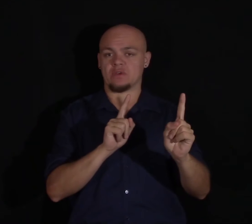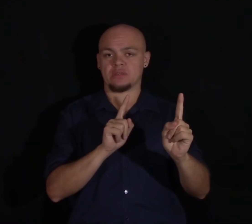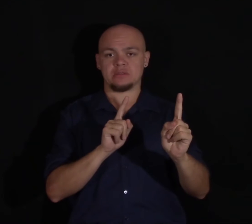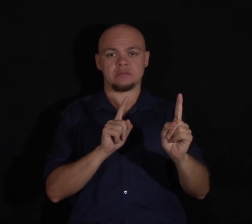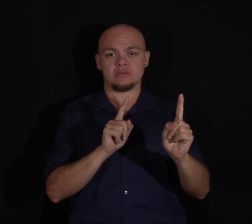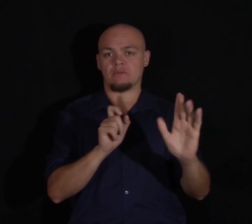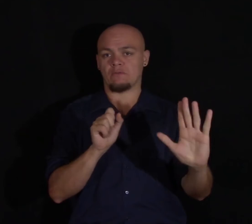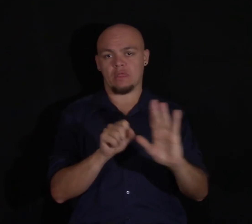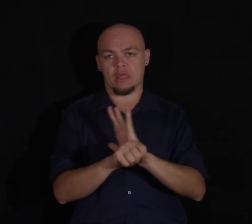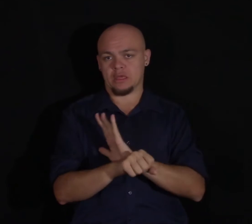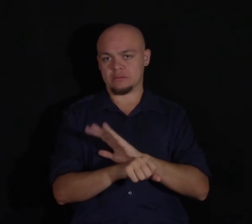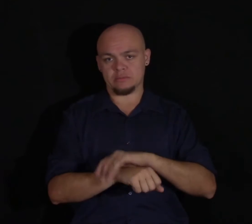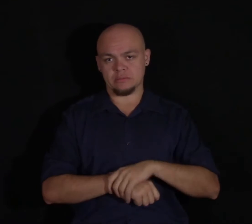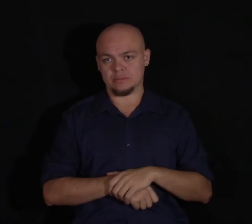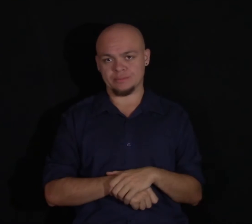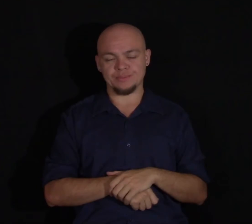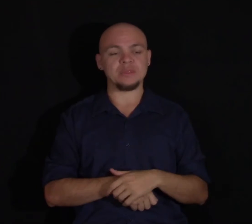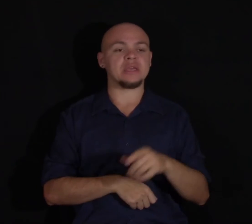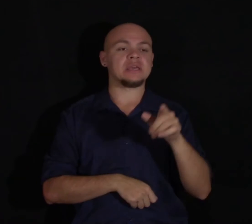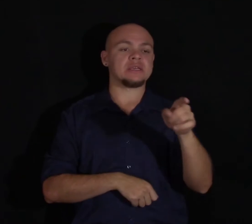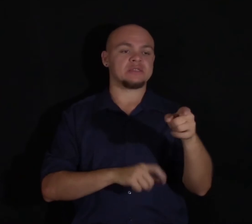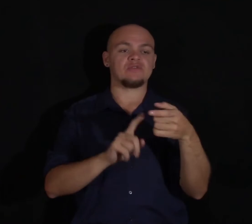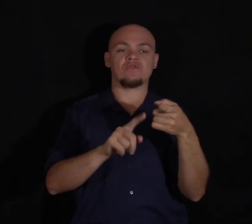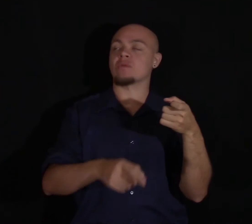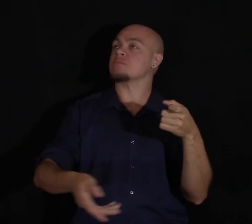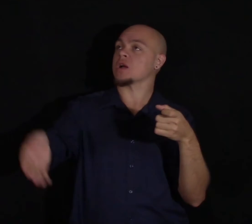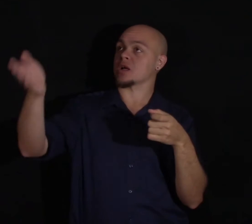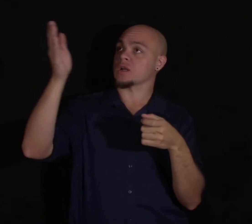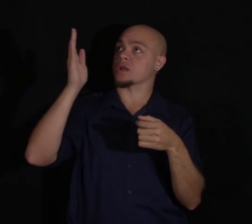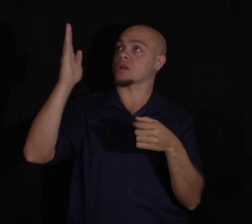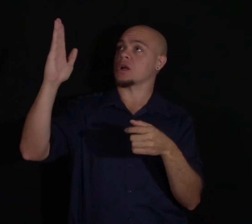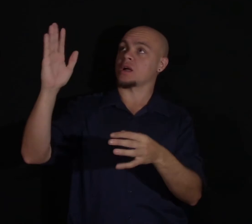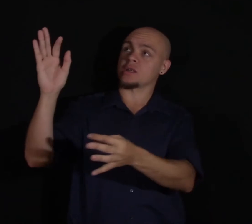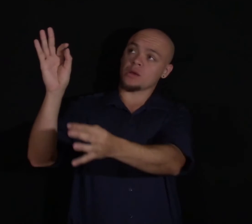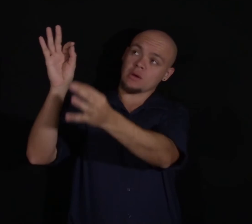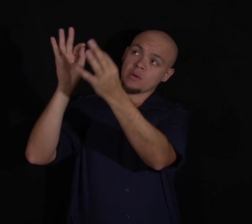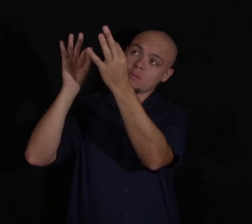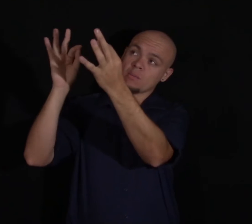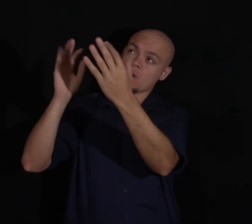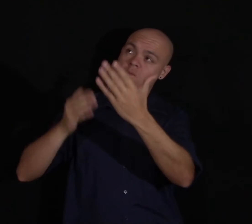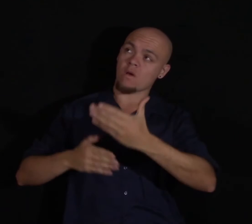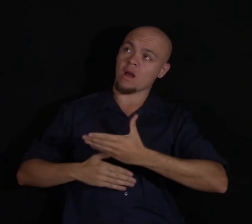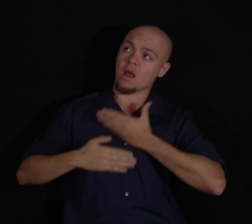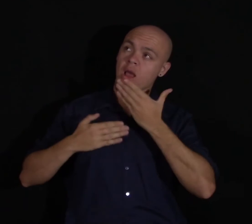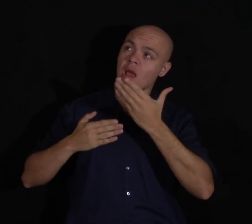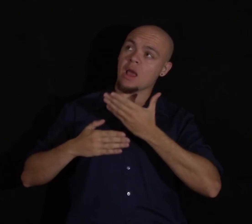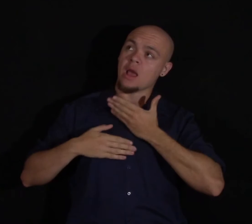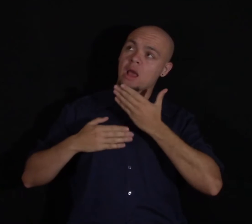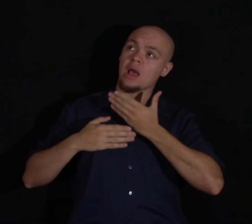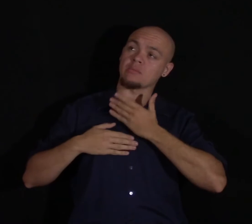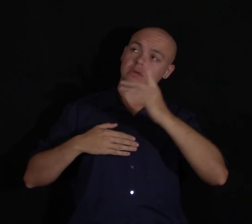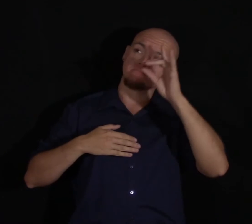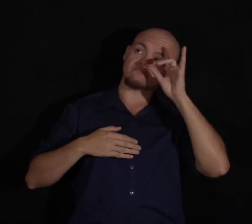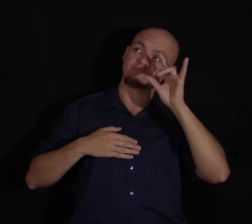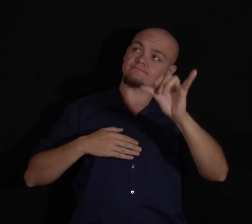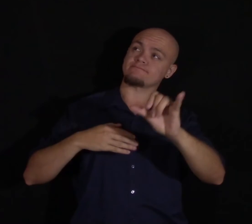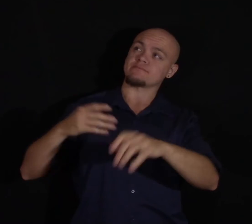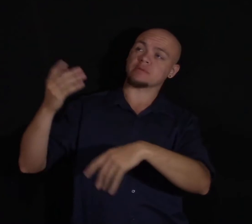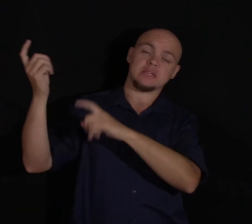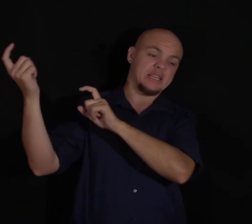come forth from the hands of God a perfect creature, happy and prosperous, guarded by the especial care of